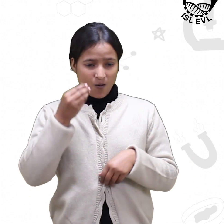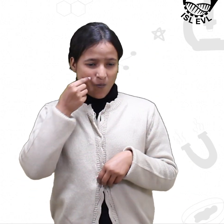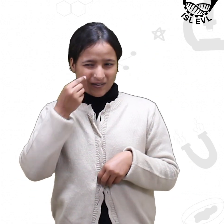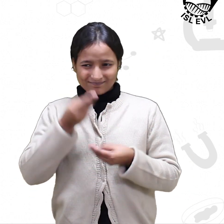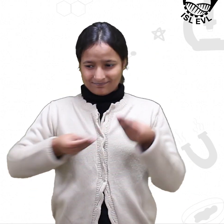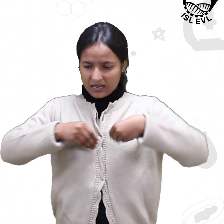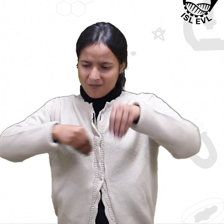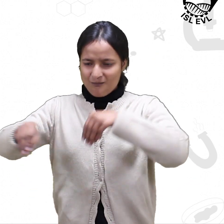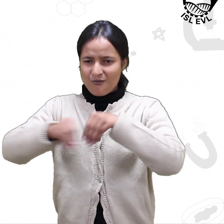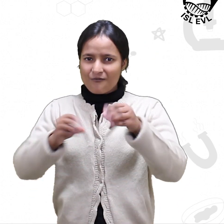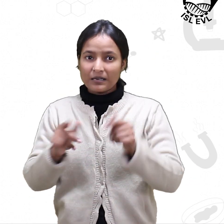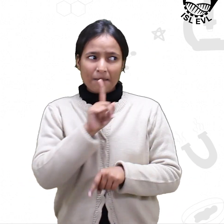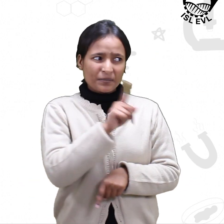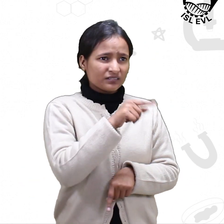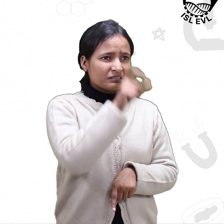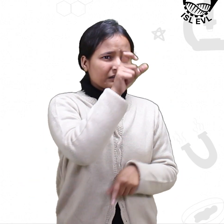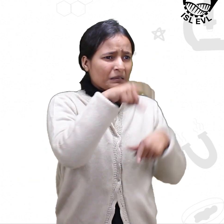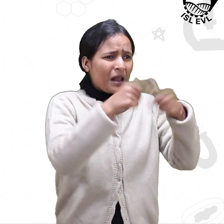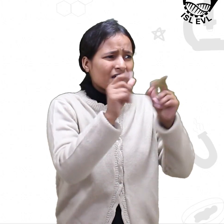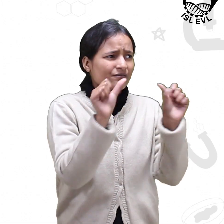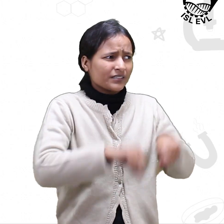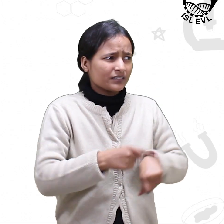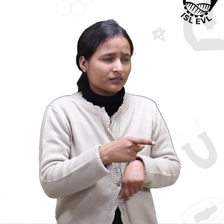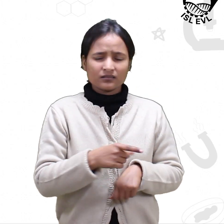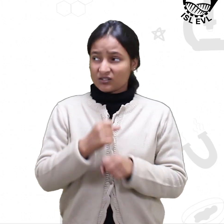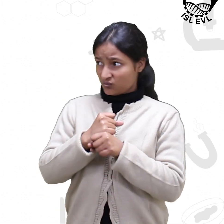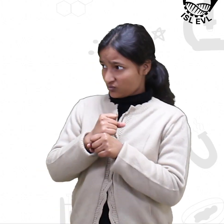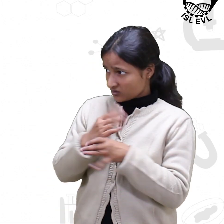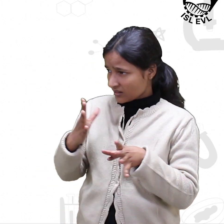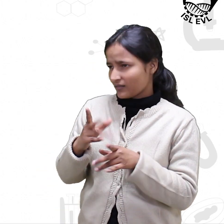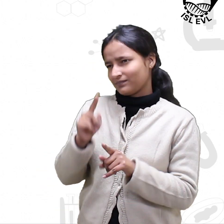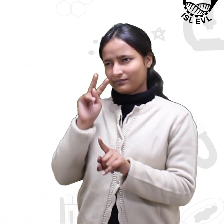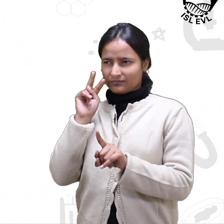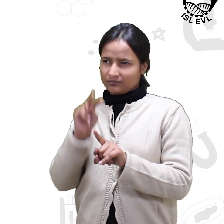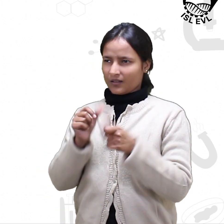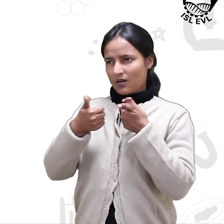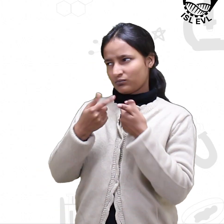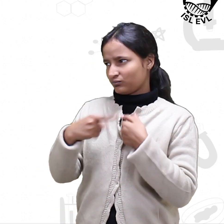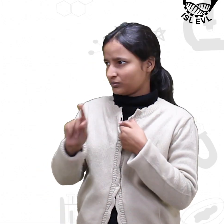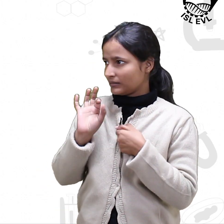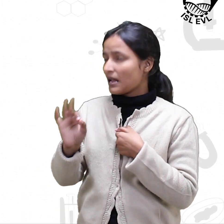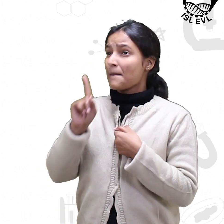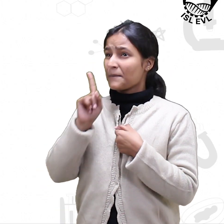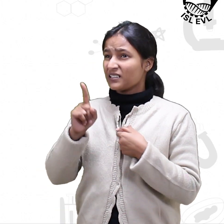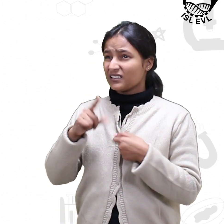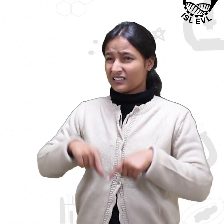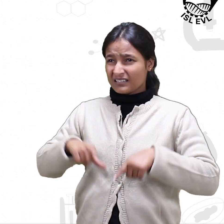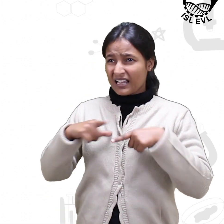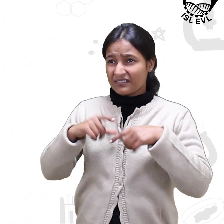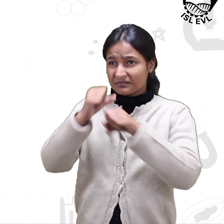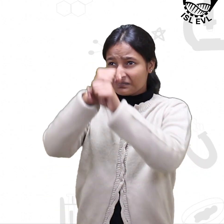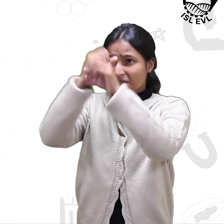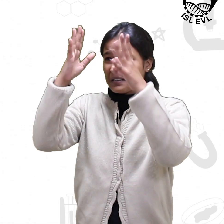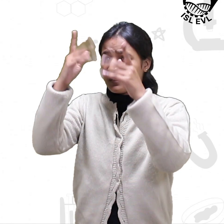plants can't. In general, yes, this is such a fundamental difference. I can't imagine a life where I won't